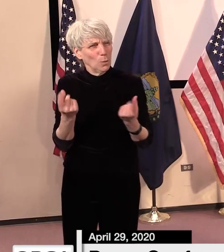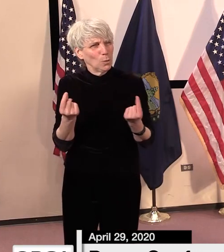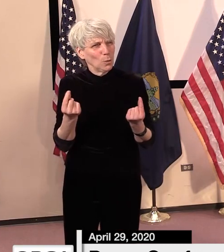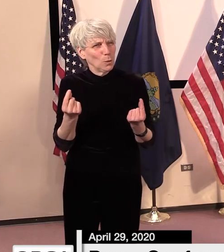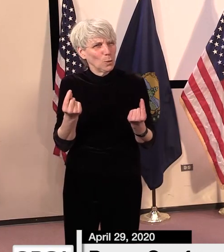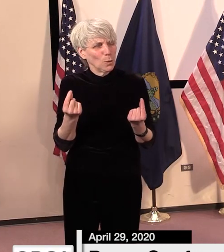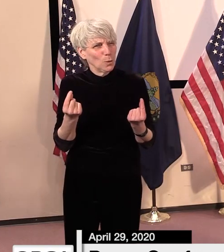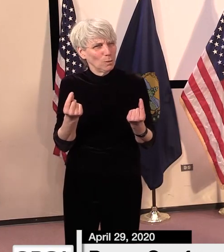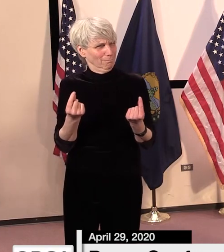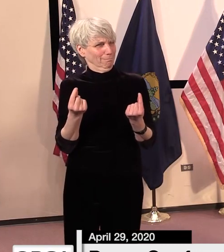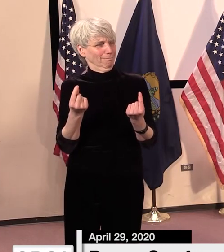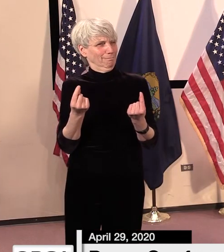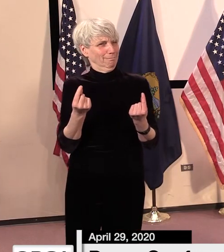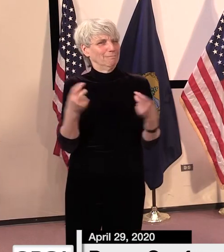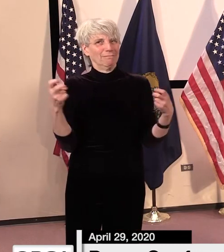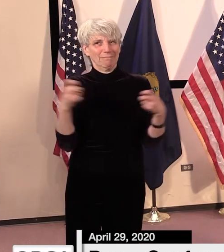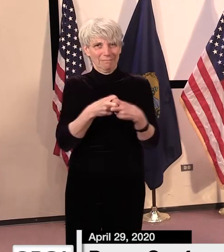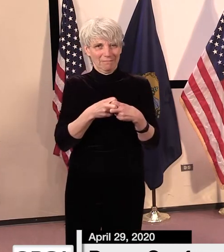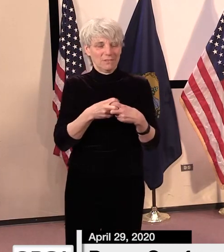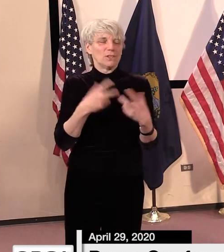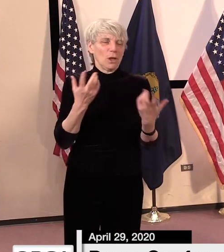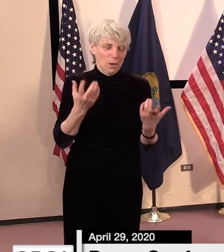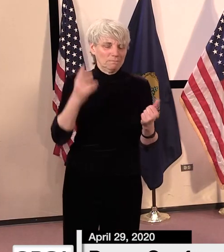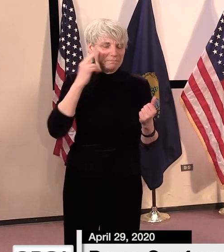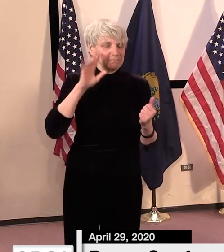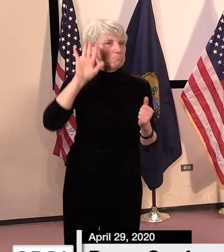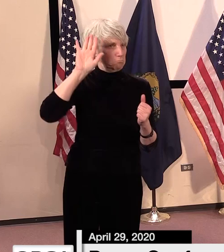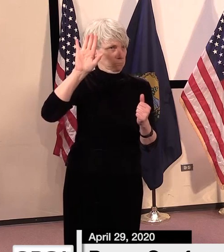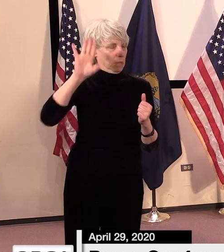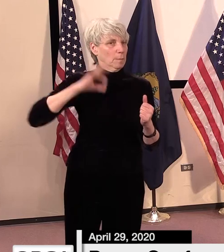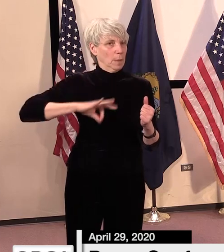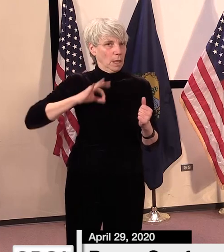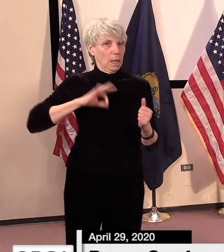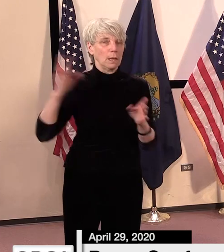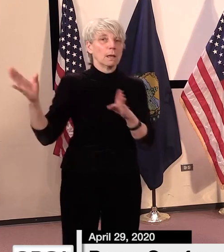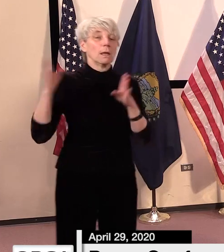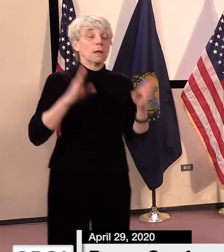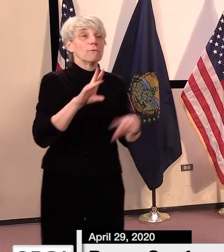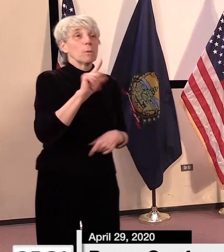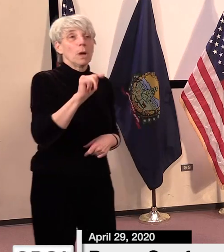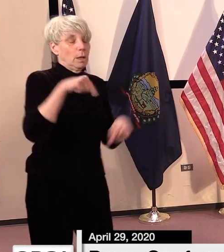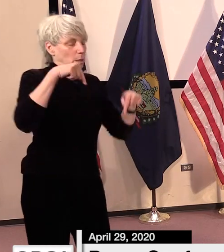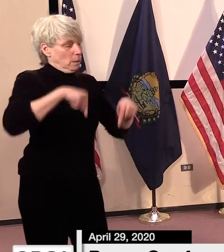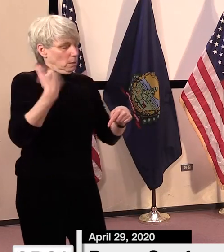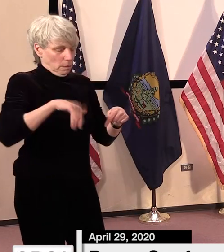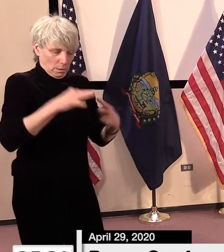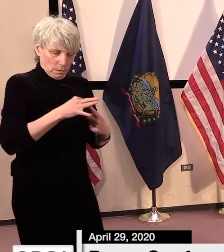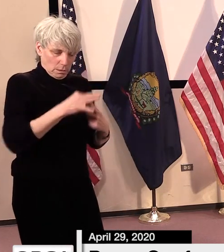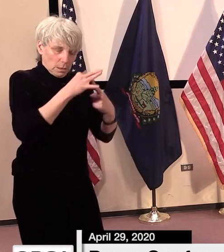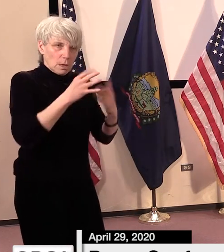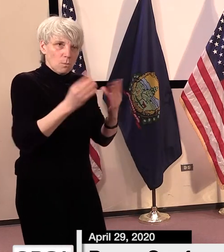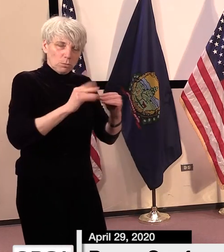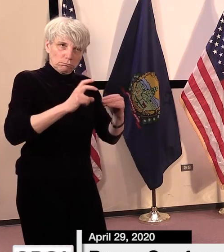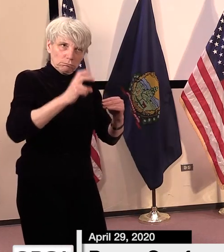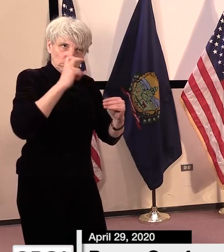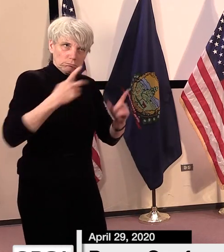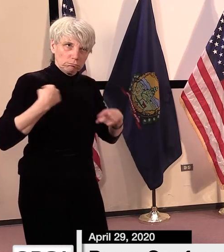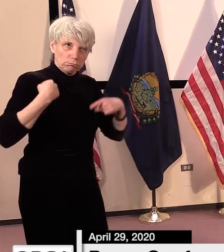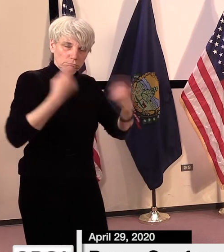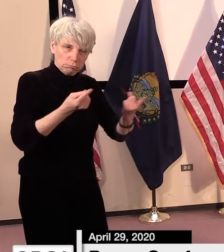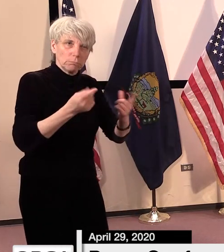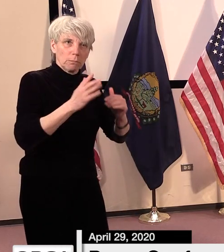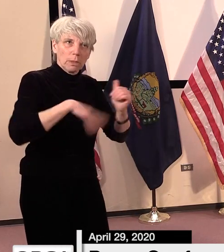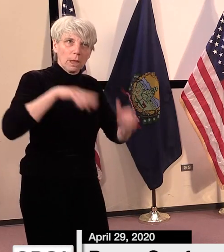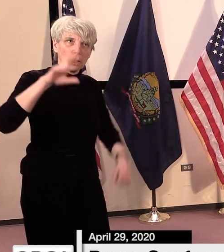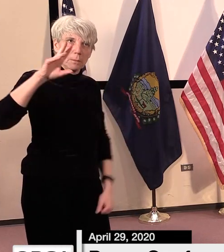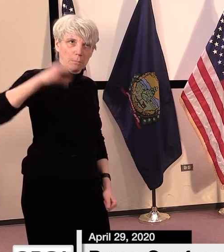all kinds of ramifications. We've taken a different path here from the very beginning. We've been more restrictive